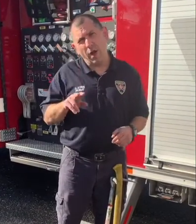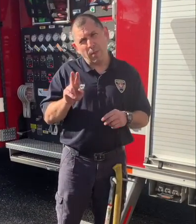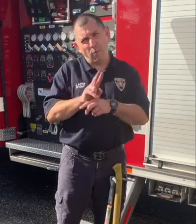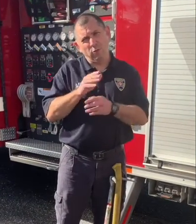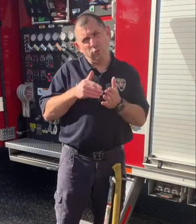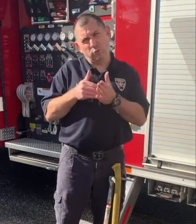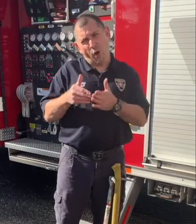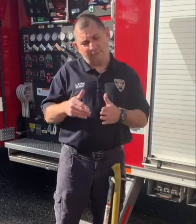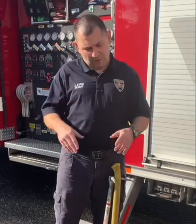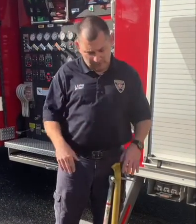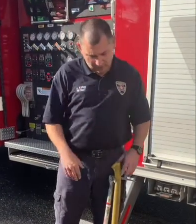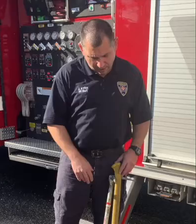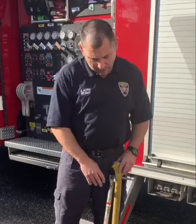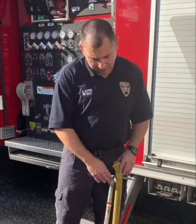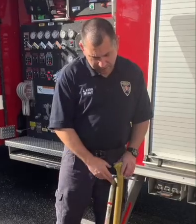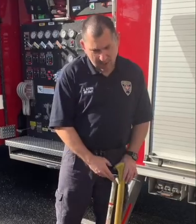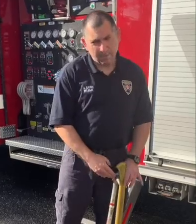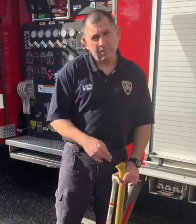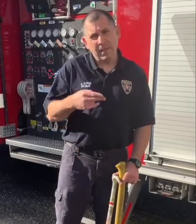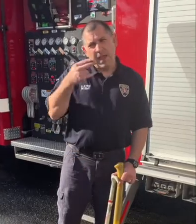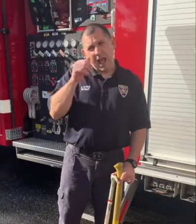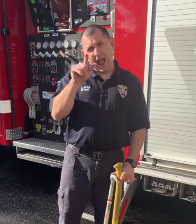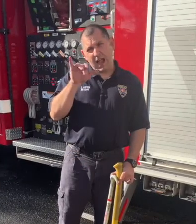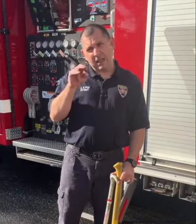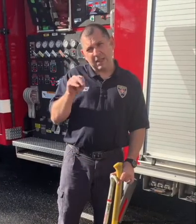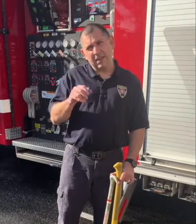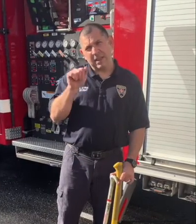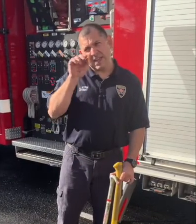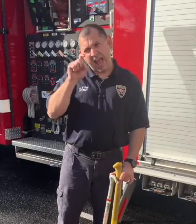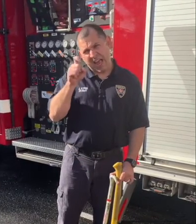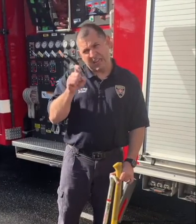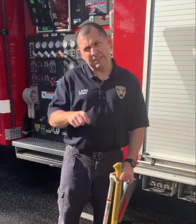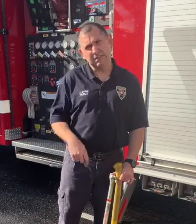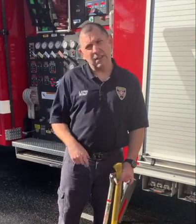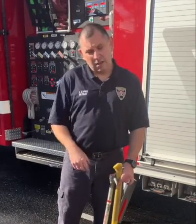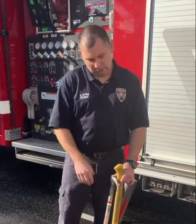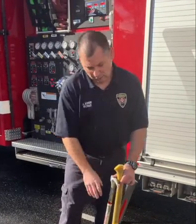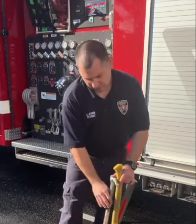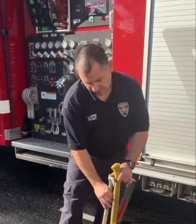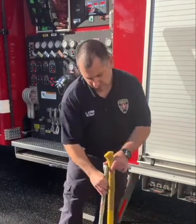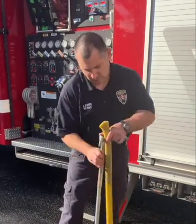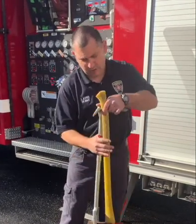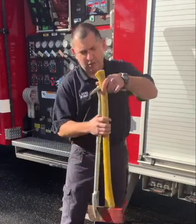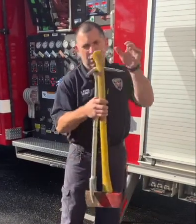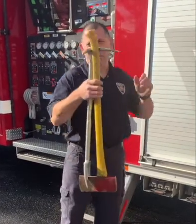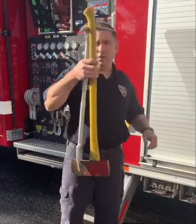Another important tool that the firemen use often is this Halligan AXE.